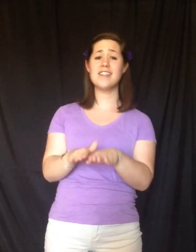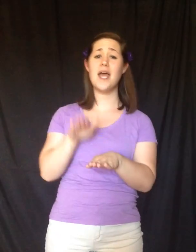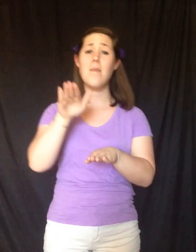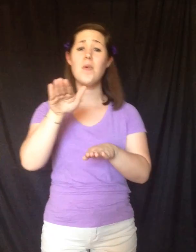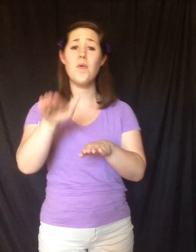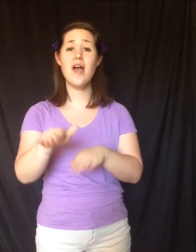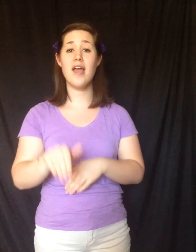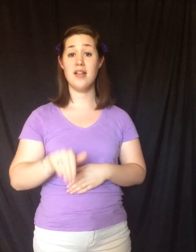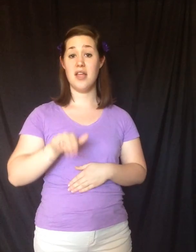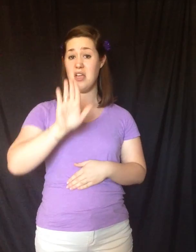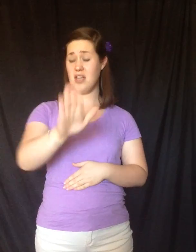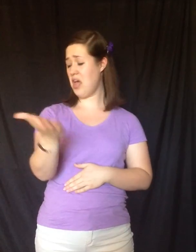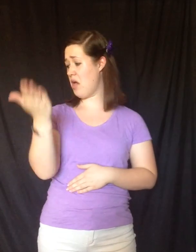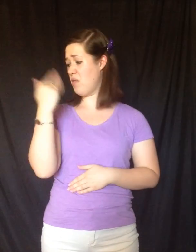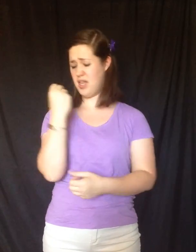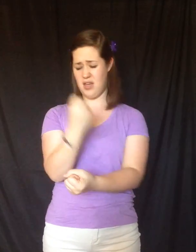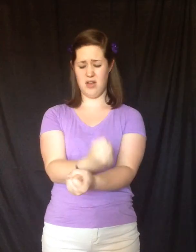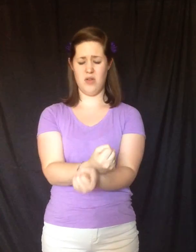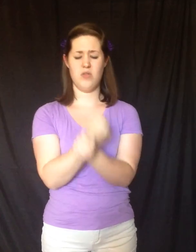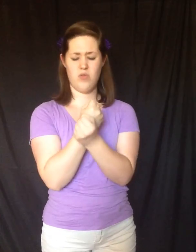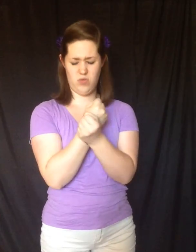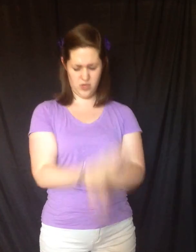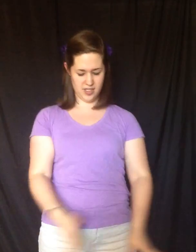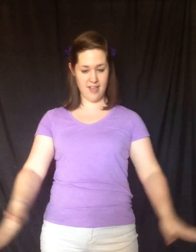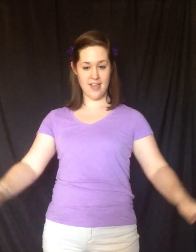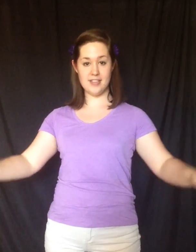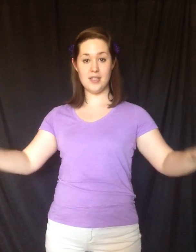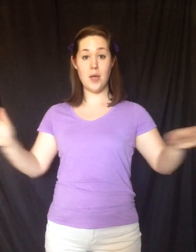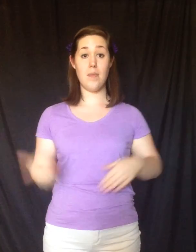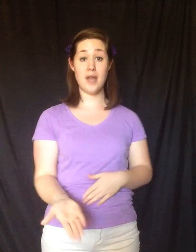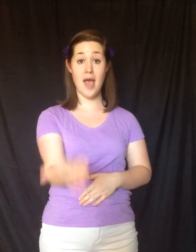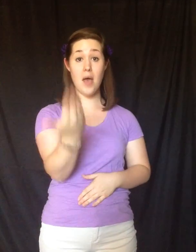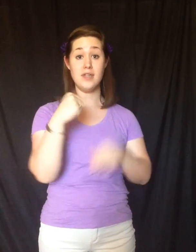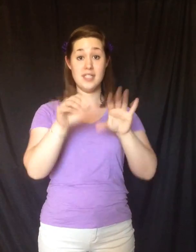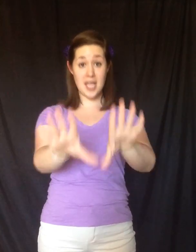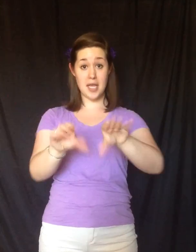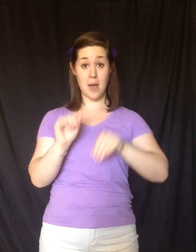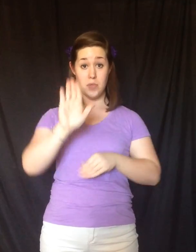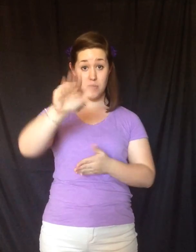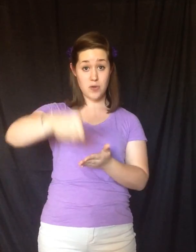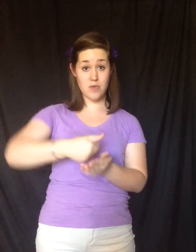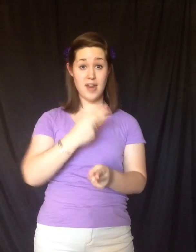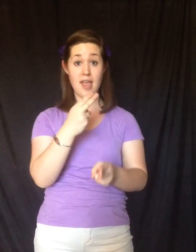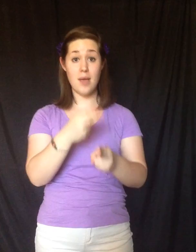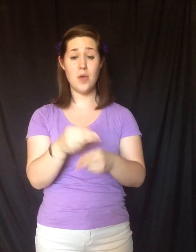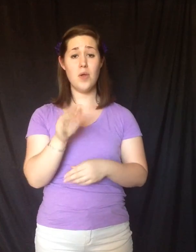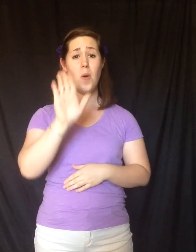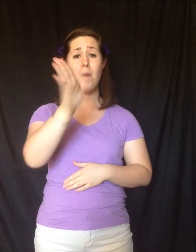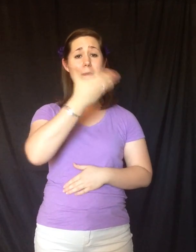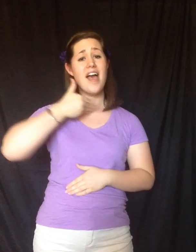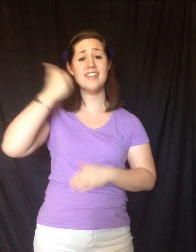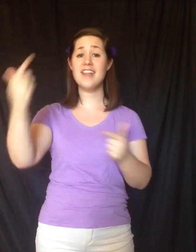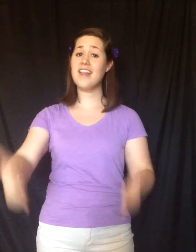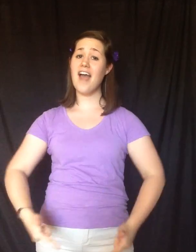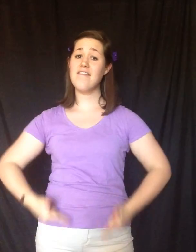step away. Lay down, lay down your old chains. Come now and take up your new name. Your best life